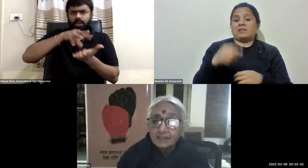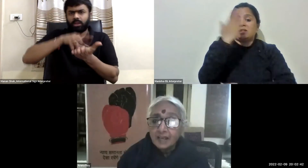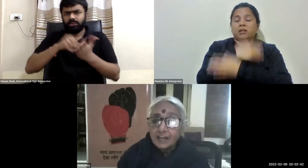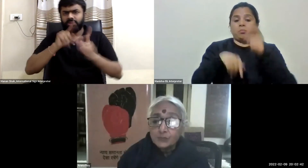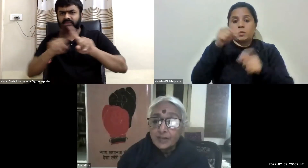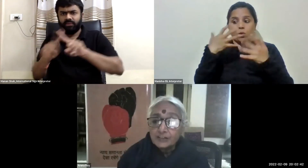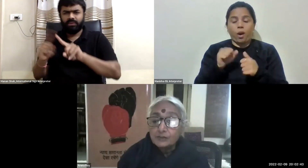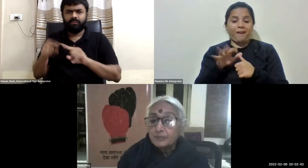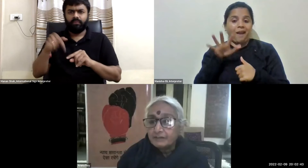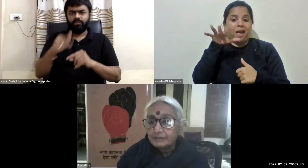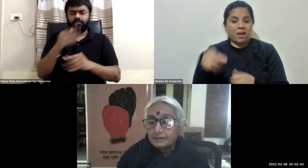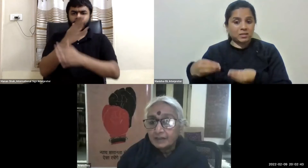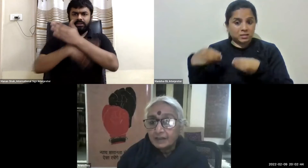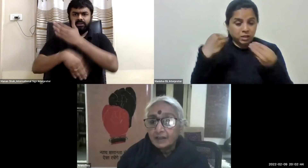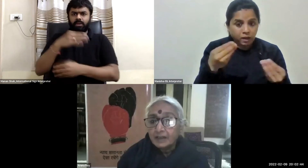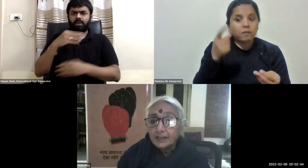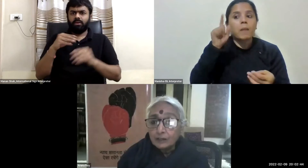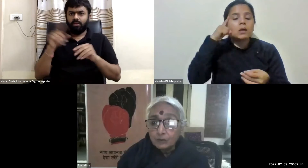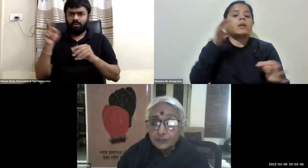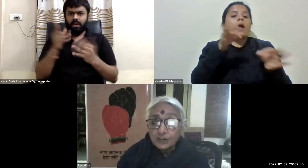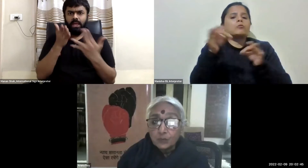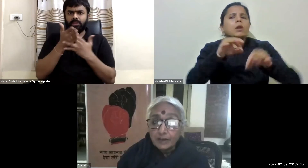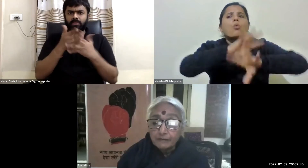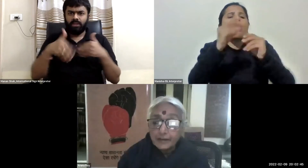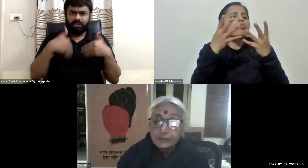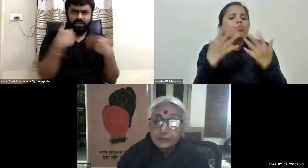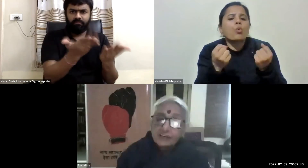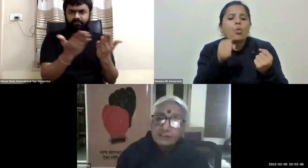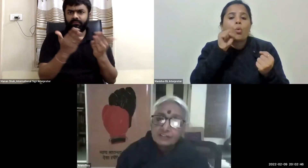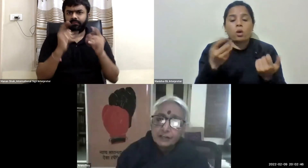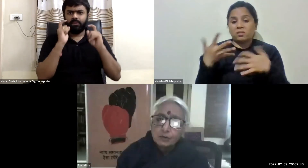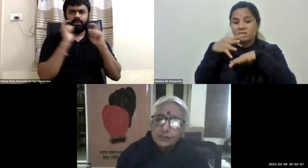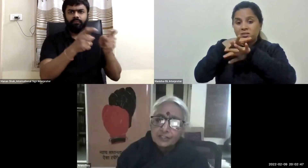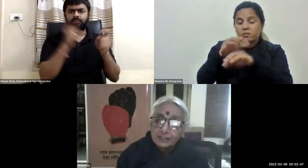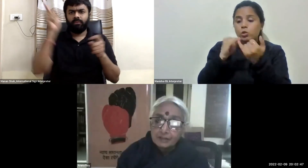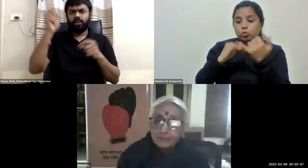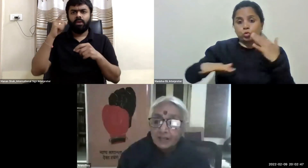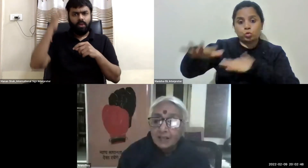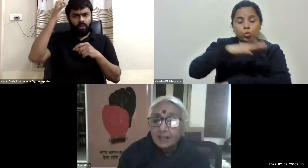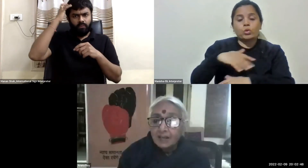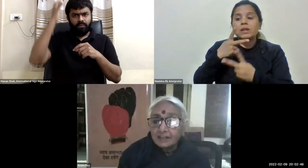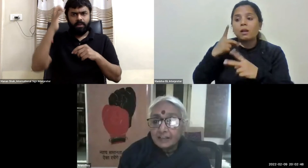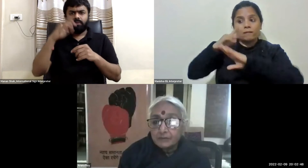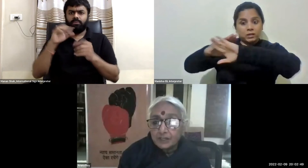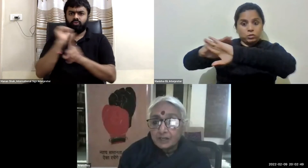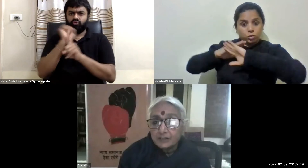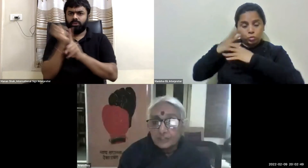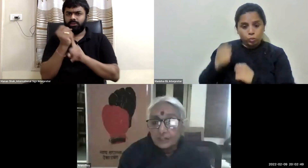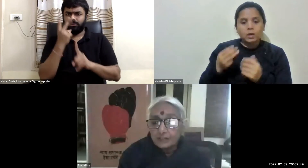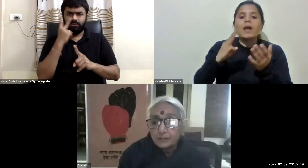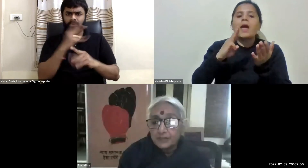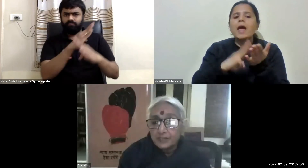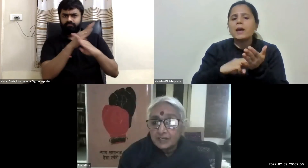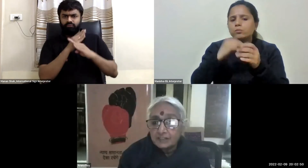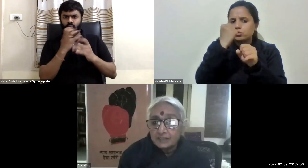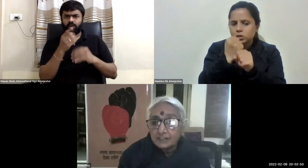access as well as reprieve. Inclusion in welfare and social security schemes like the